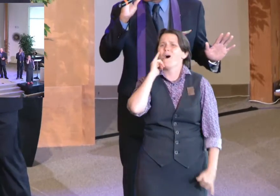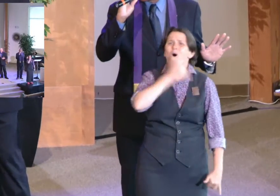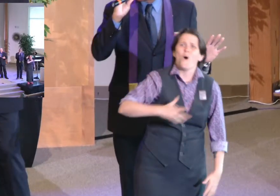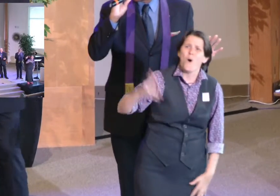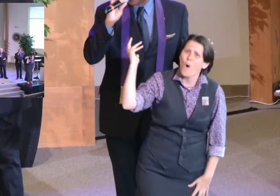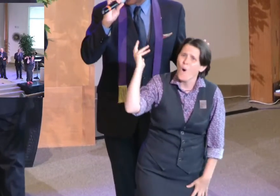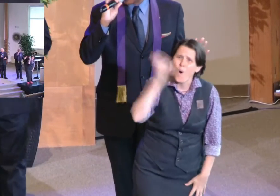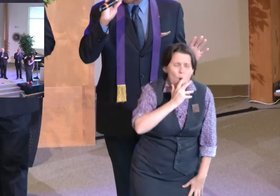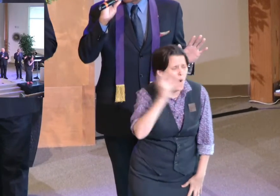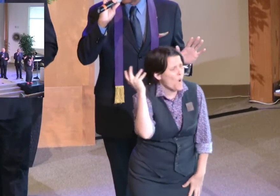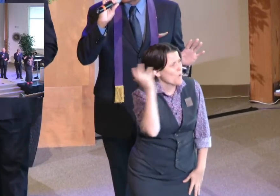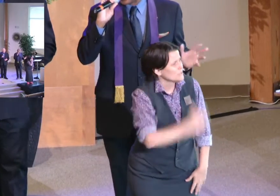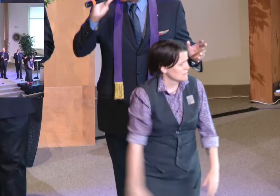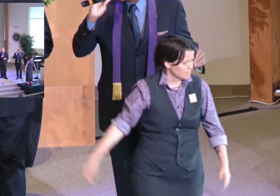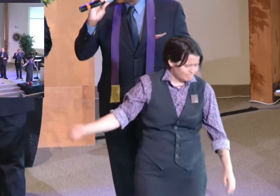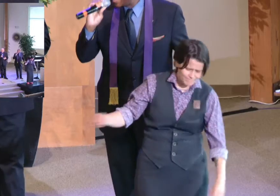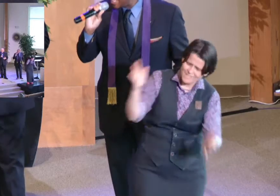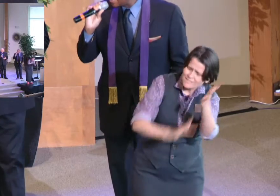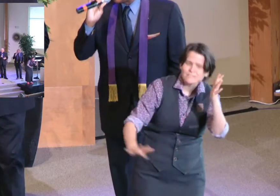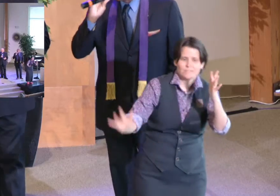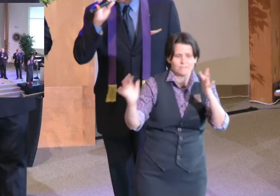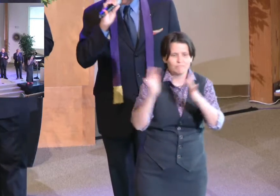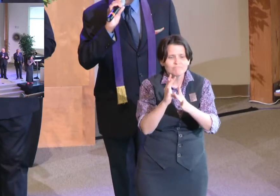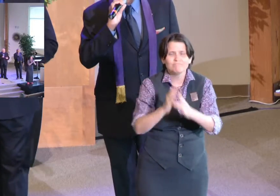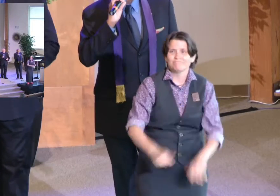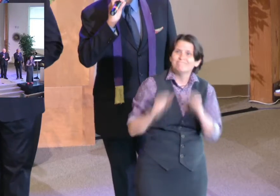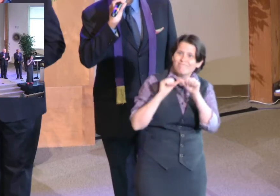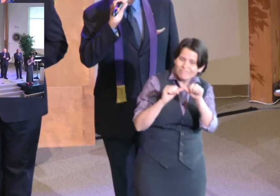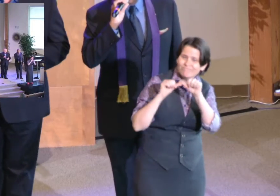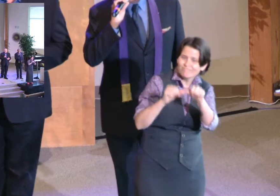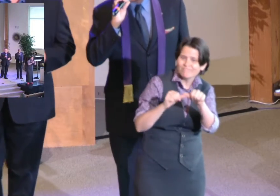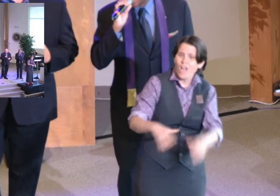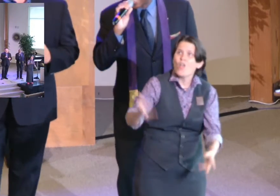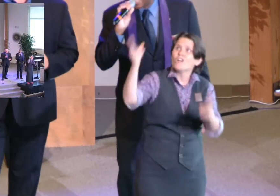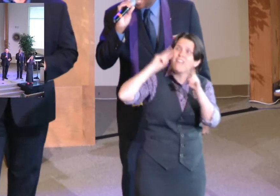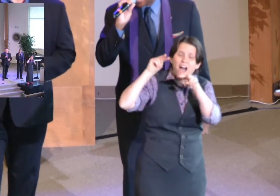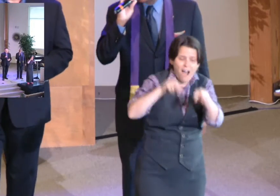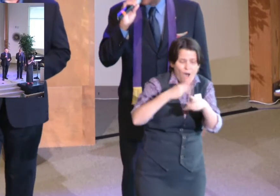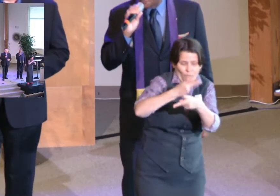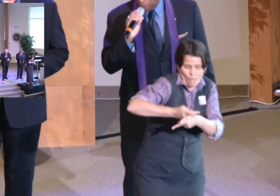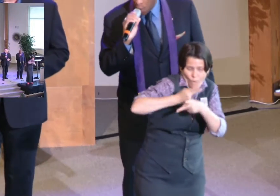Jesus, you keep on looking out. For me. say